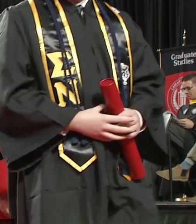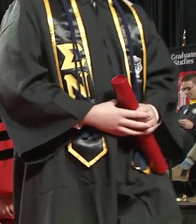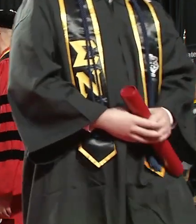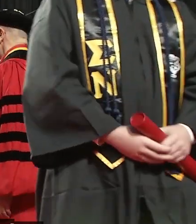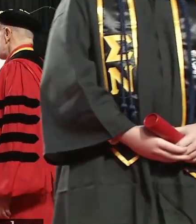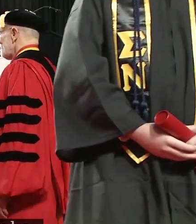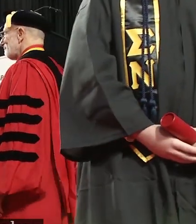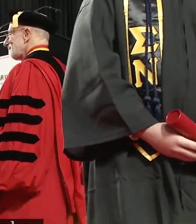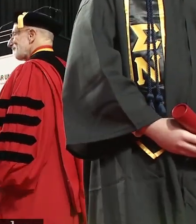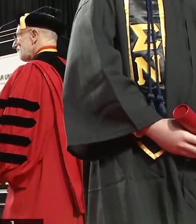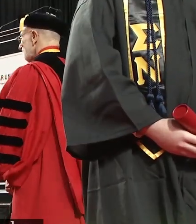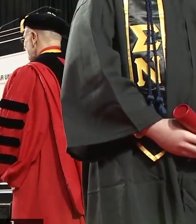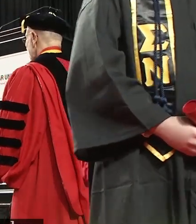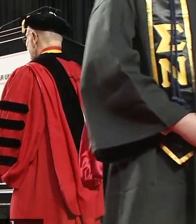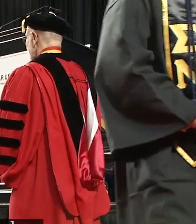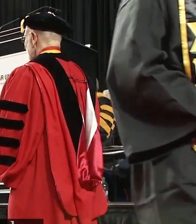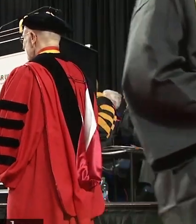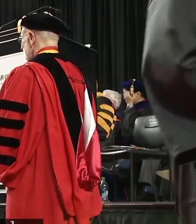Erica Lee McDonald.